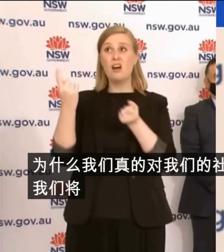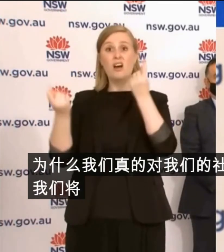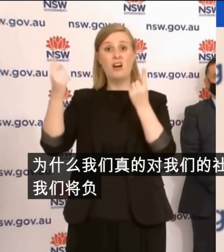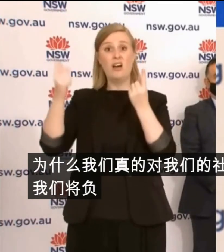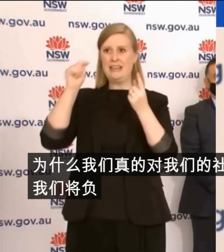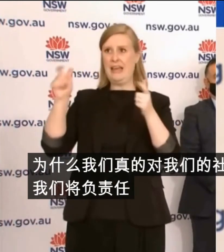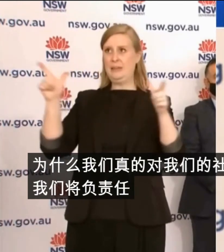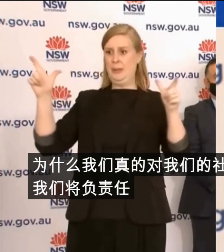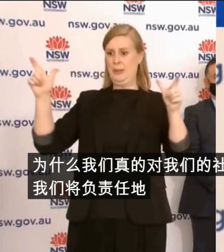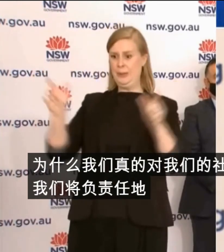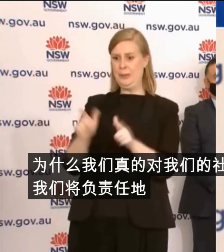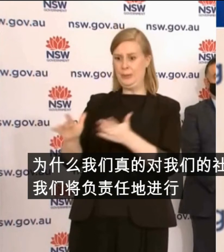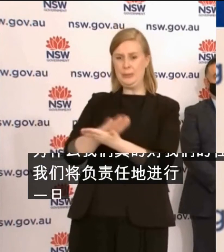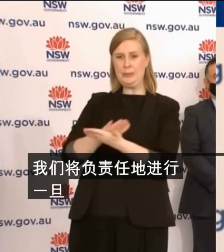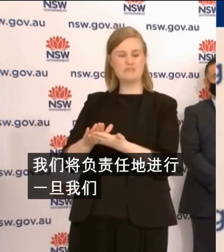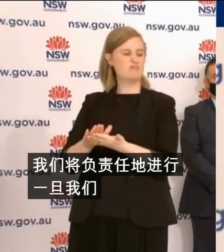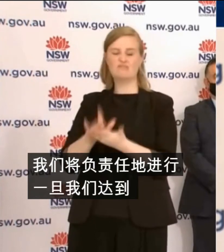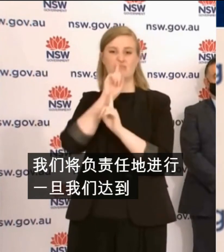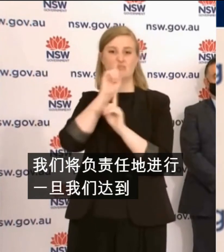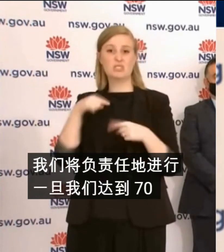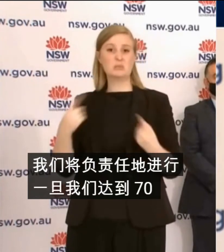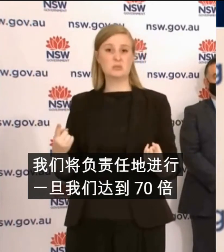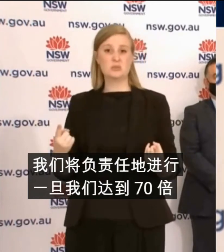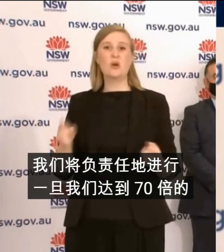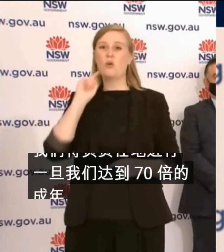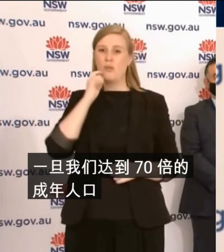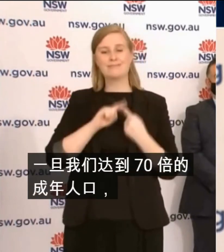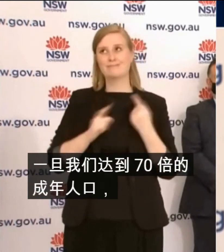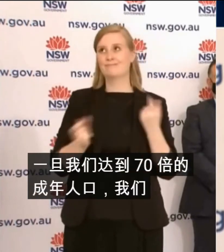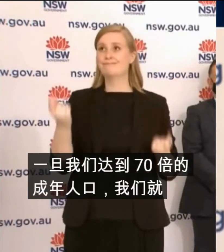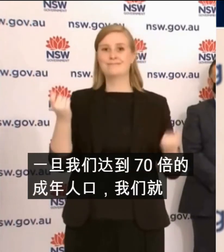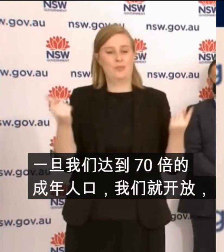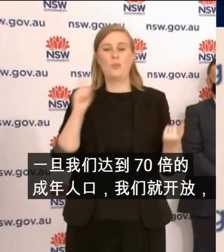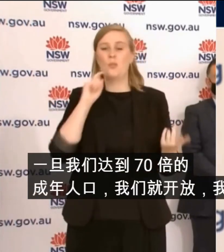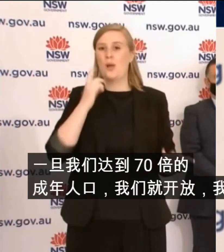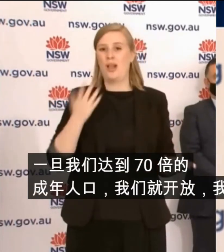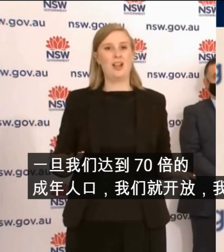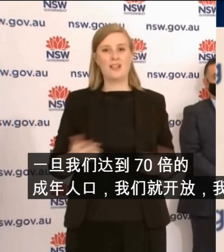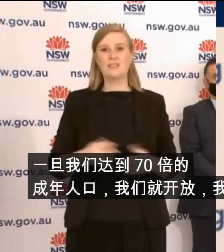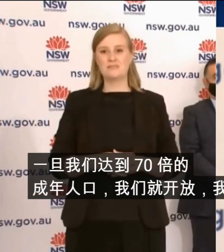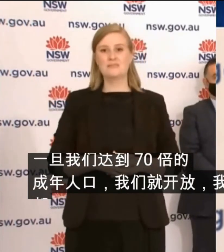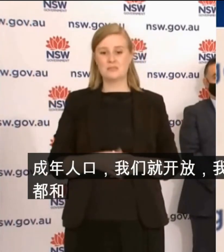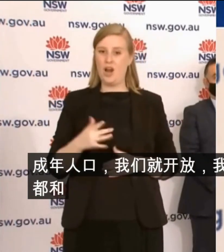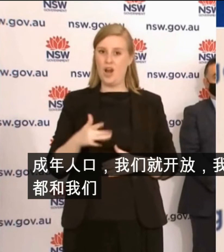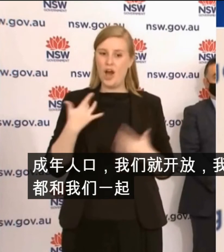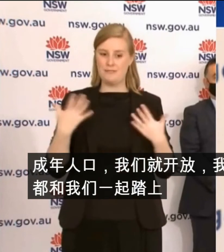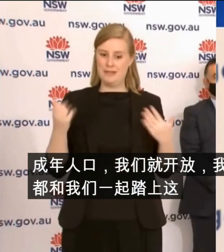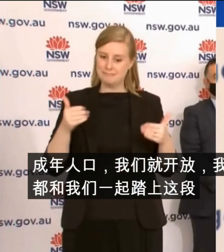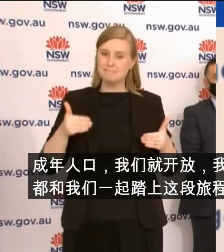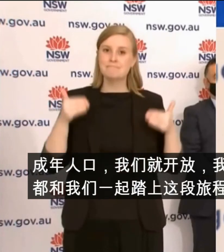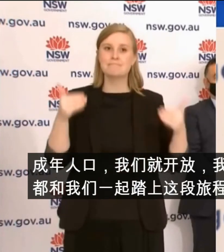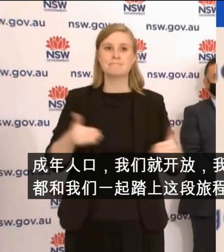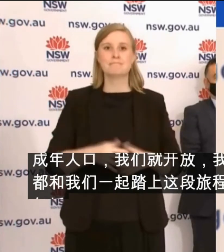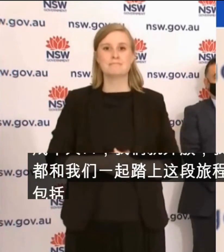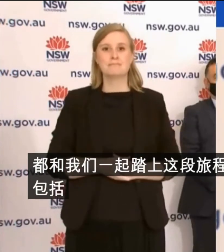will proceed responsibly to open up once we get to 70% double dose of the adult population. And we ask everybody to come with us on this